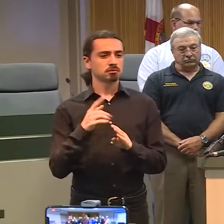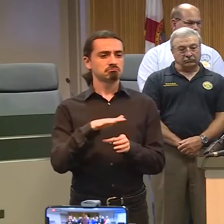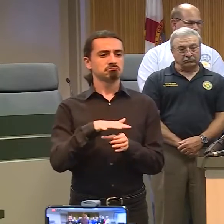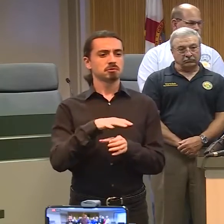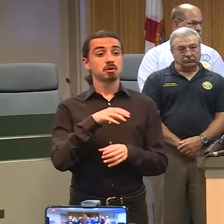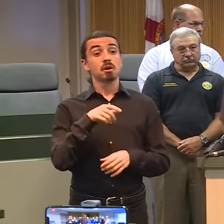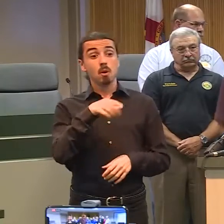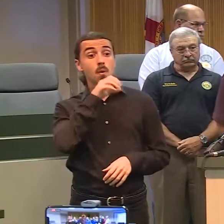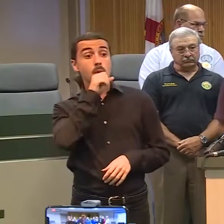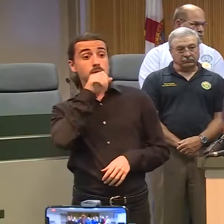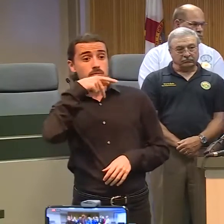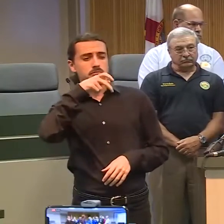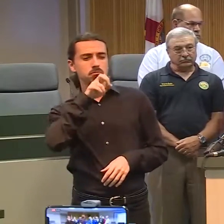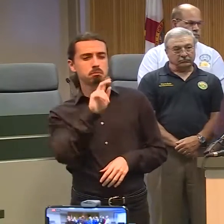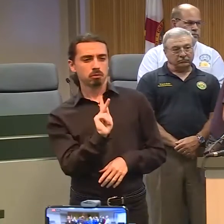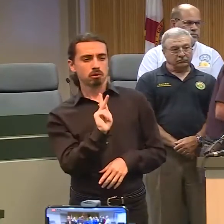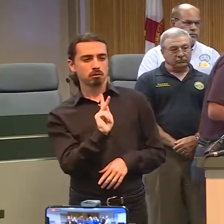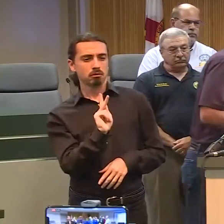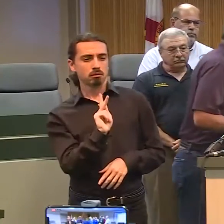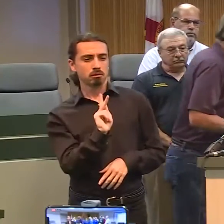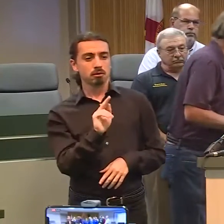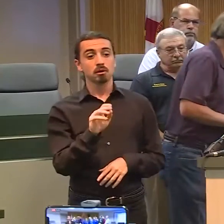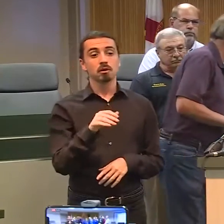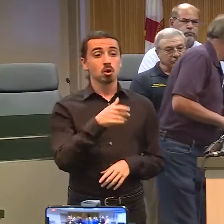Park, Mayor Connie Thomas.